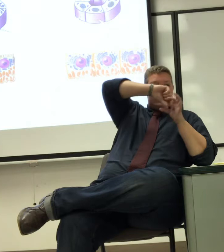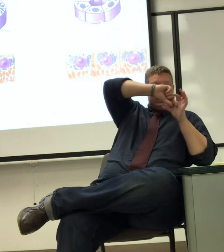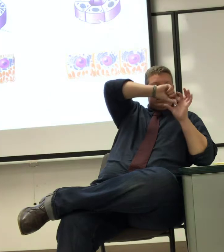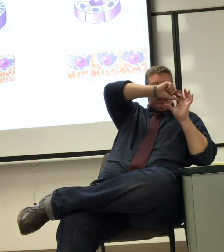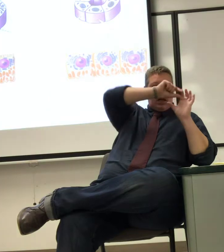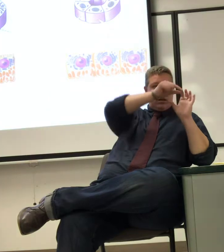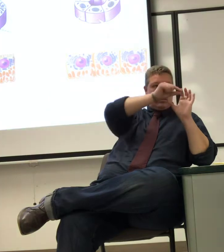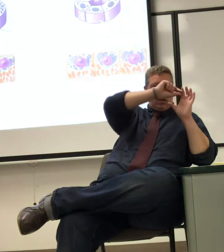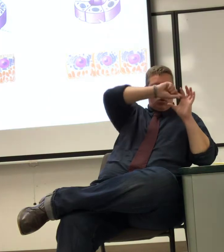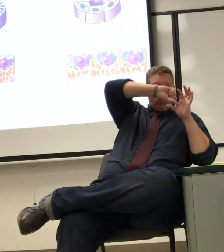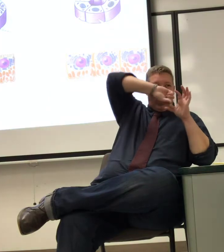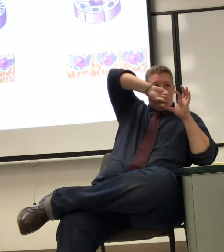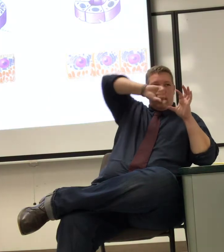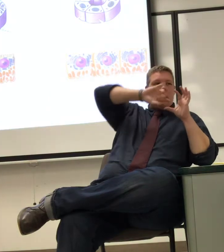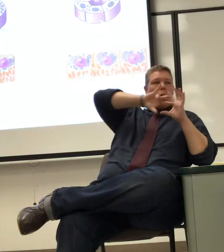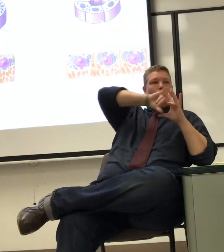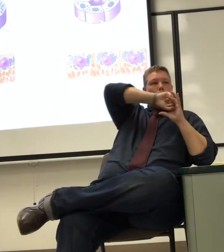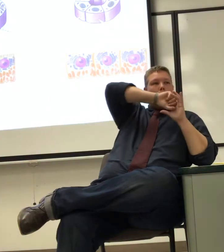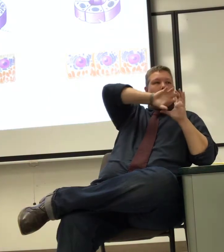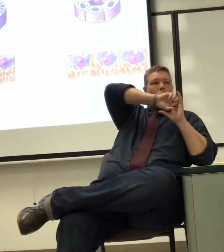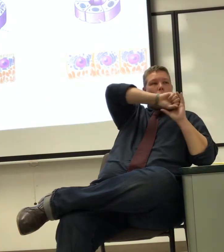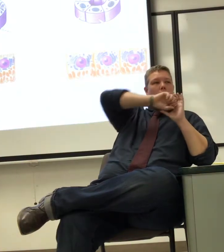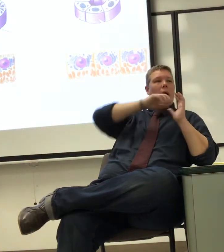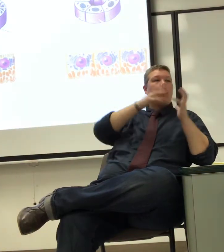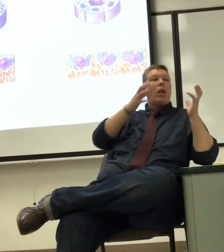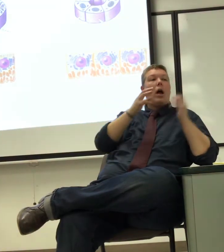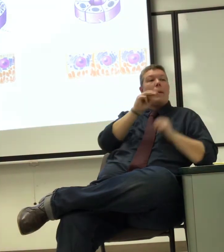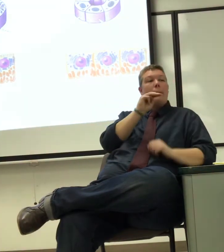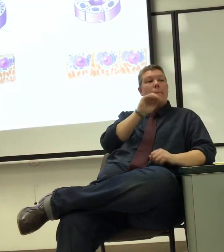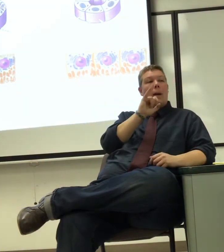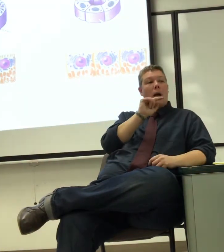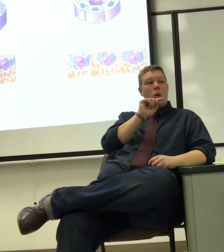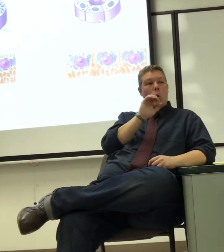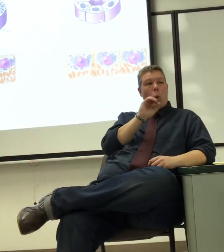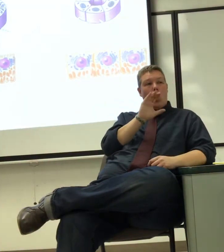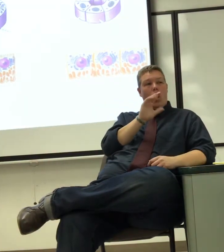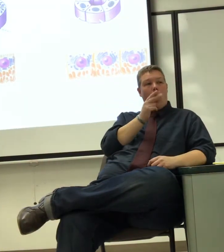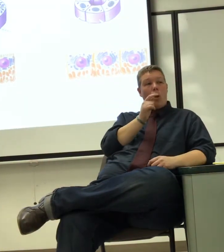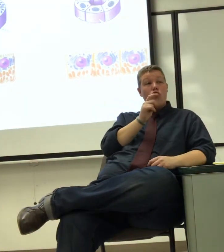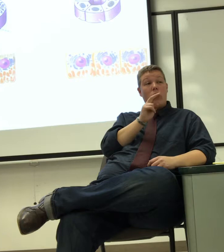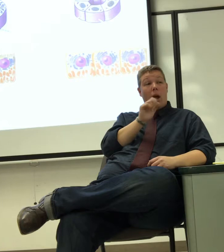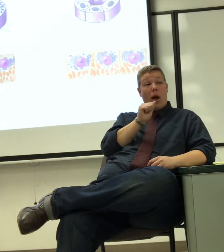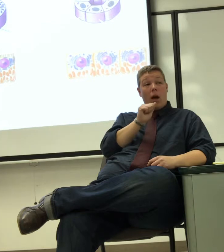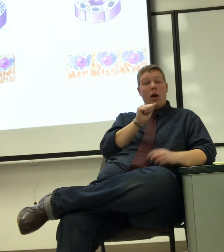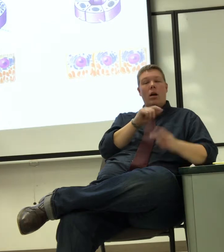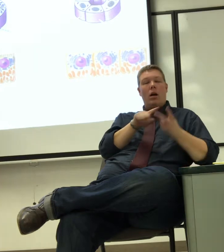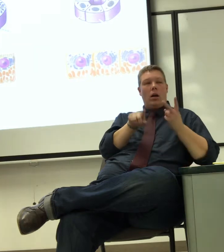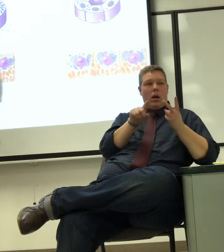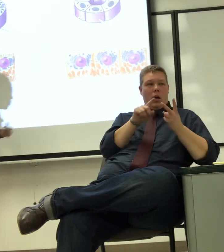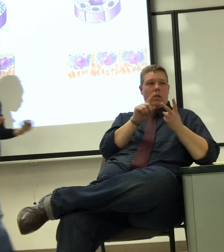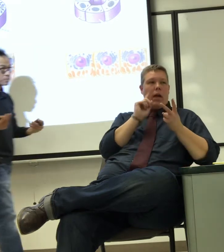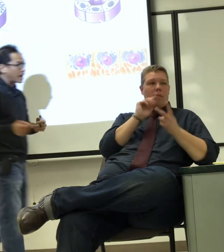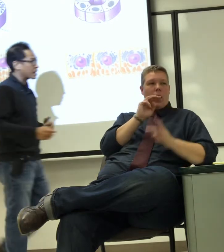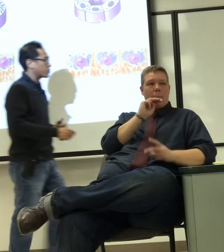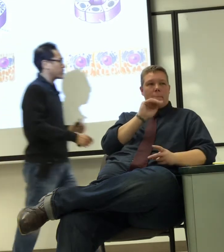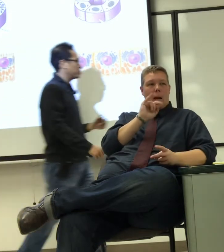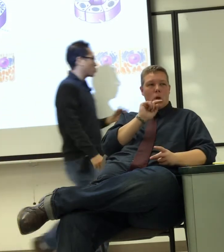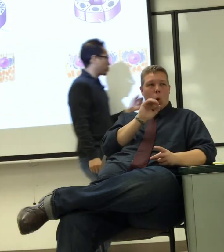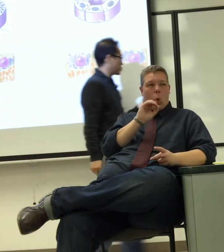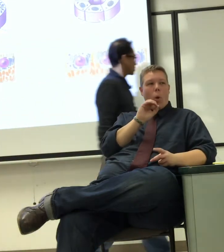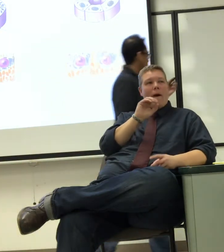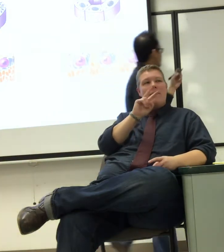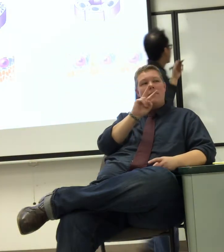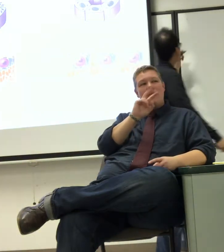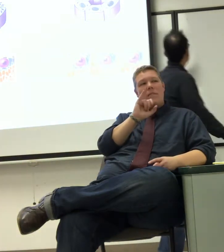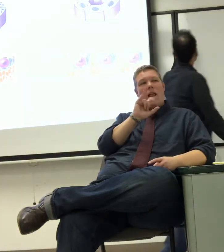reabsorption. And they have a lot of mitochondria, and they have a microvilli brush border because they're your most active